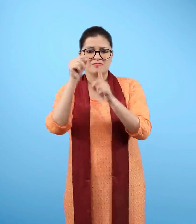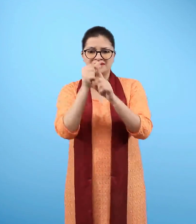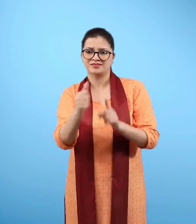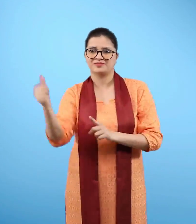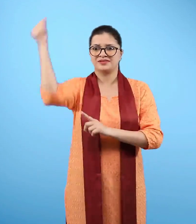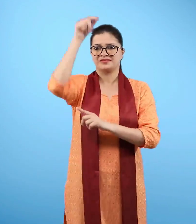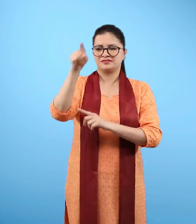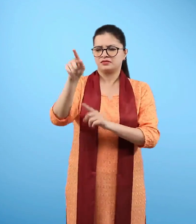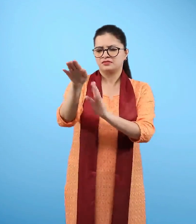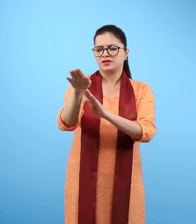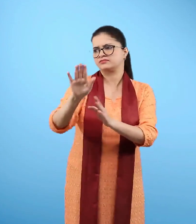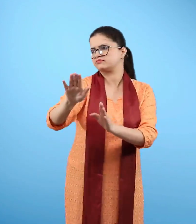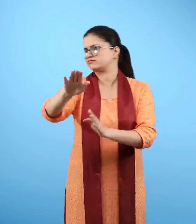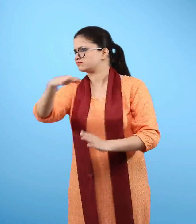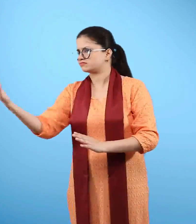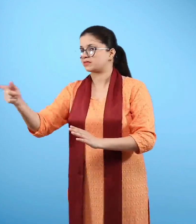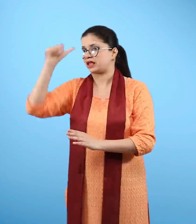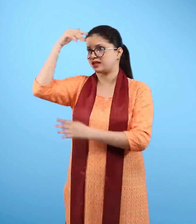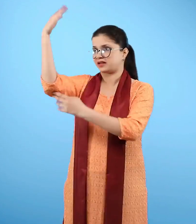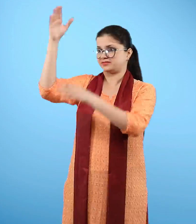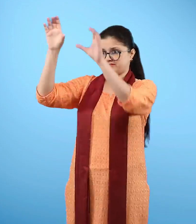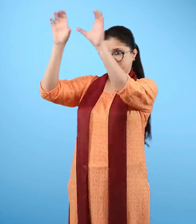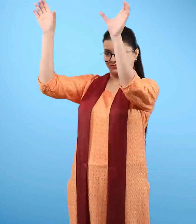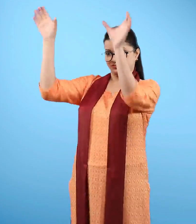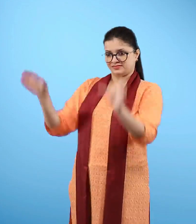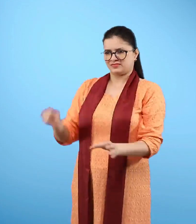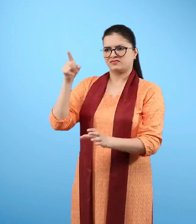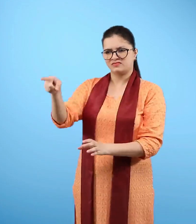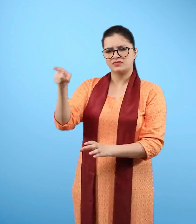To the right of the President is the India Gate.